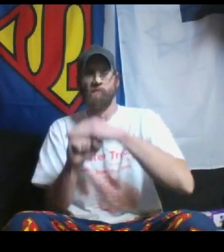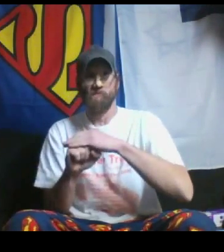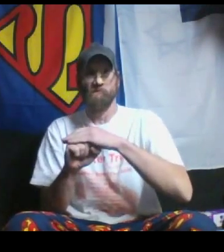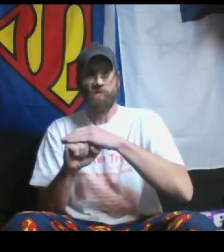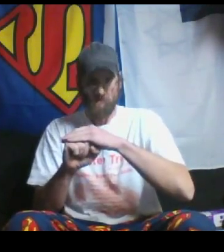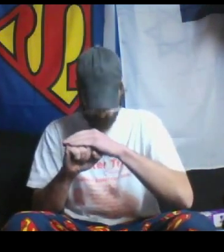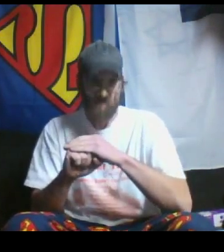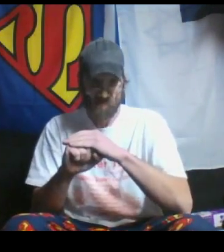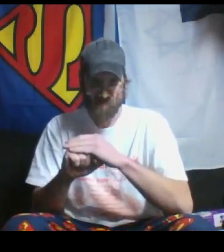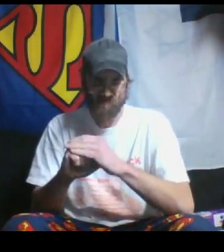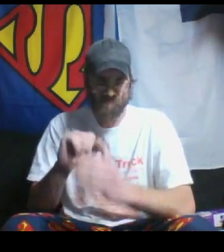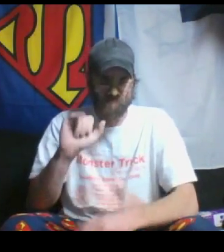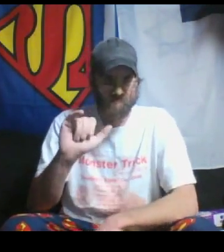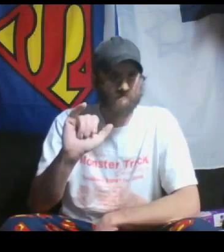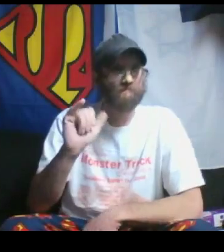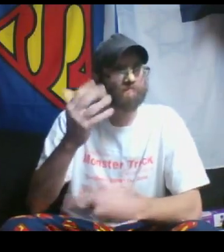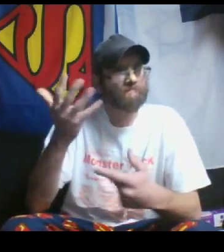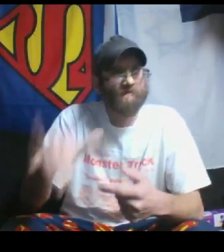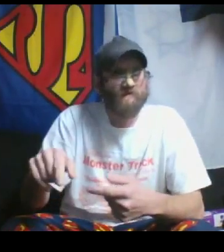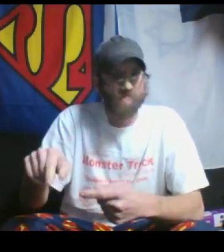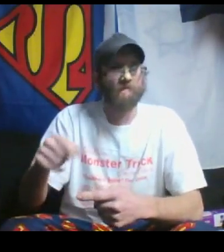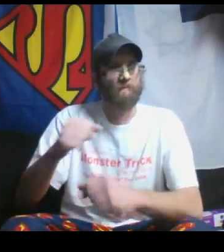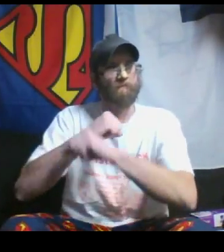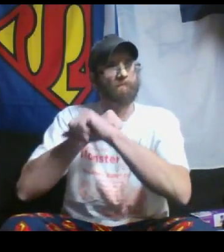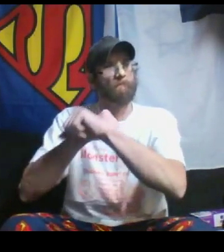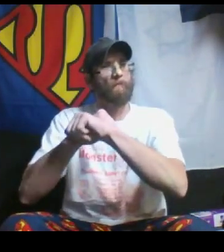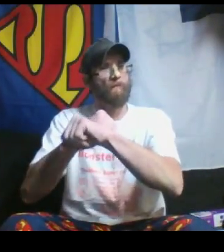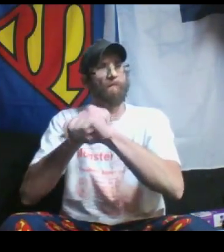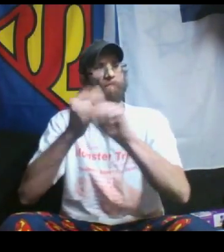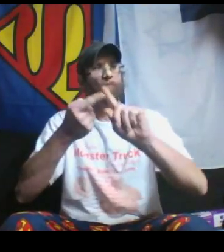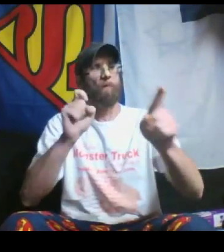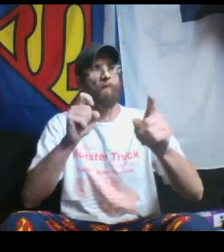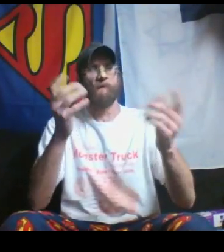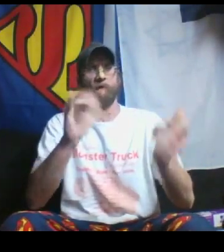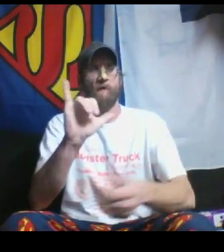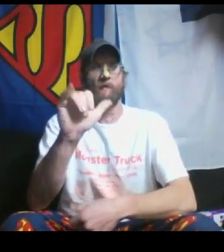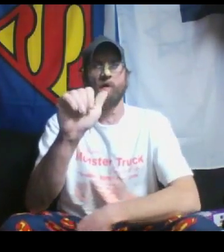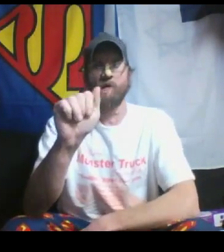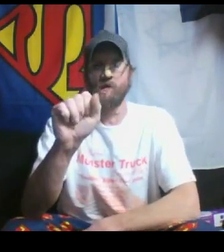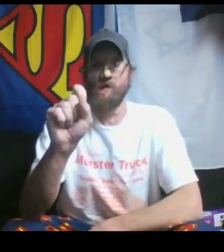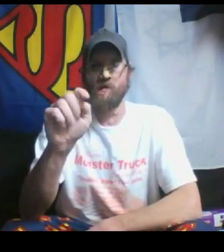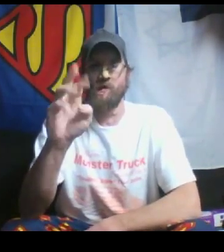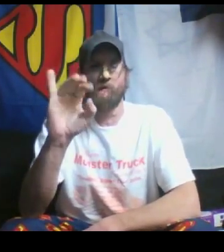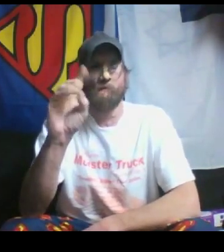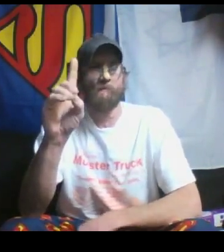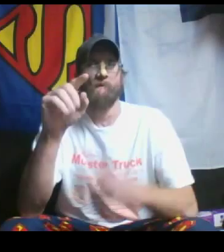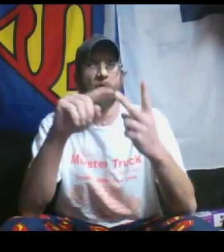sticker. Cognitive dissonance. Yeah, this laptop must be better. It's more expensive.